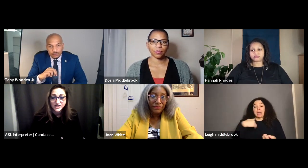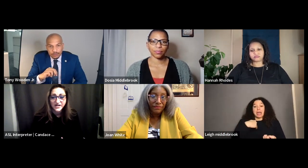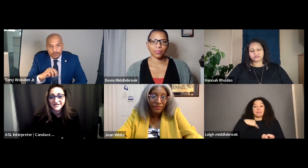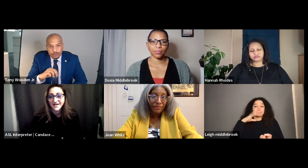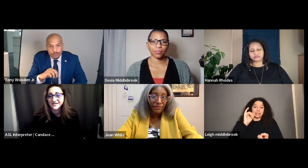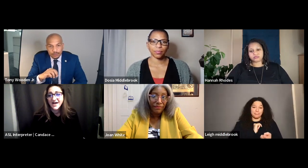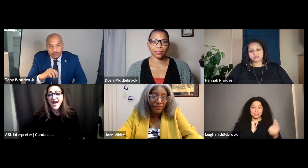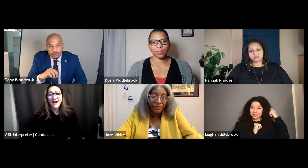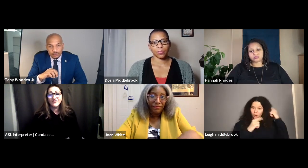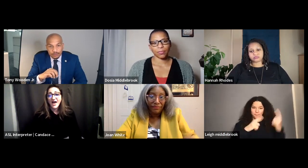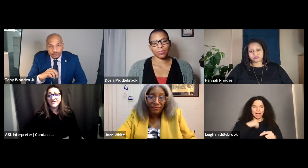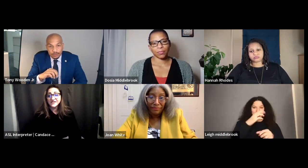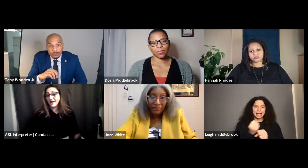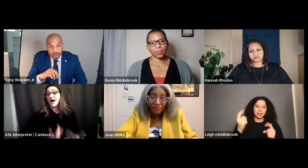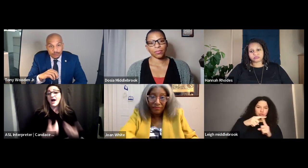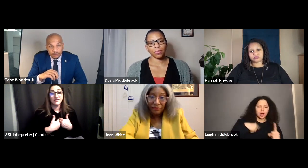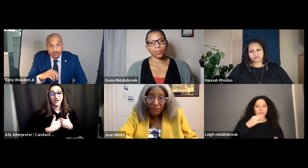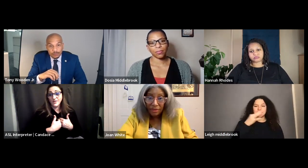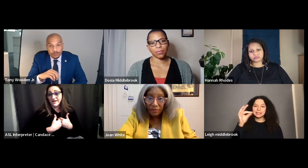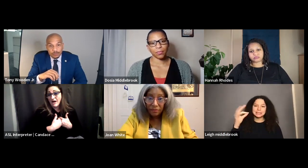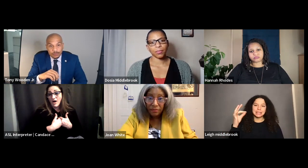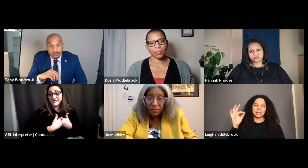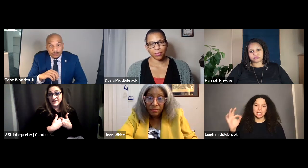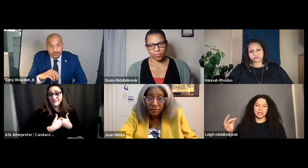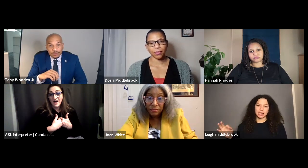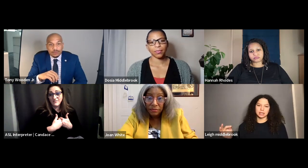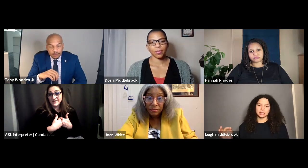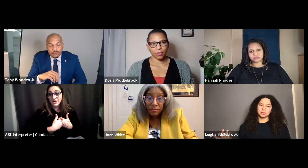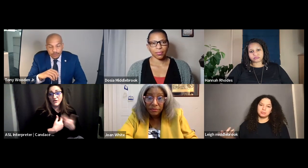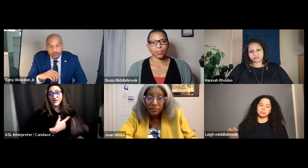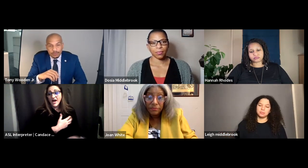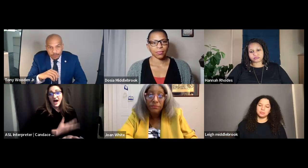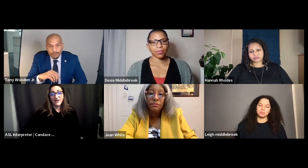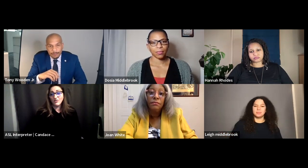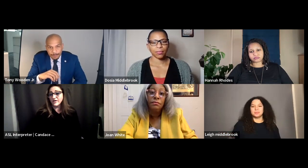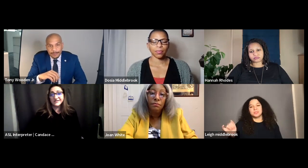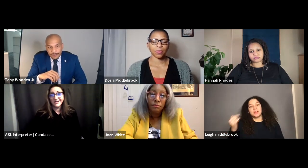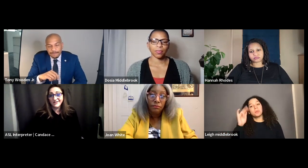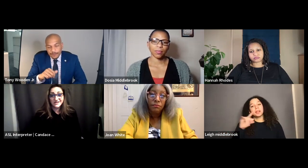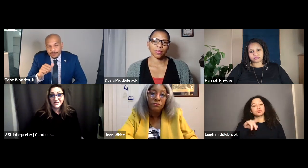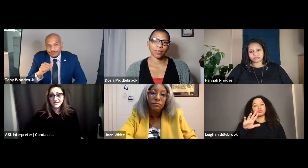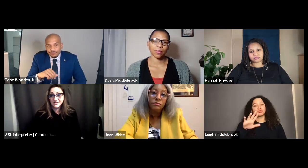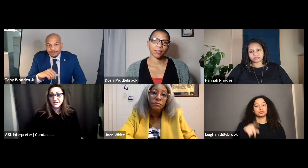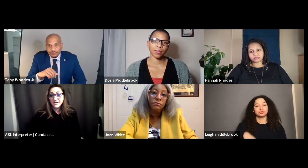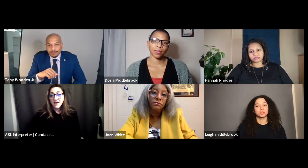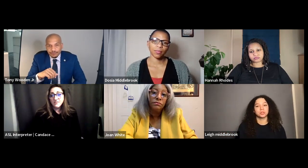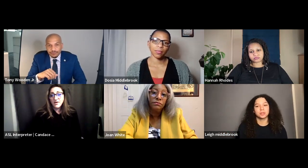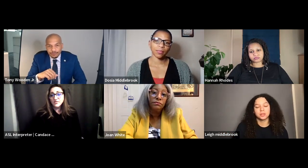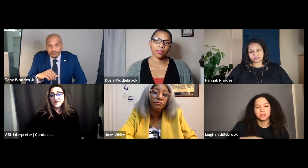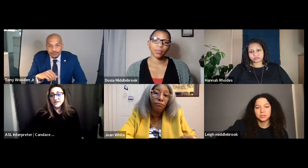communication access. And if they have a CI, I'll tell you right now, I have a CI myself, and I've worn it until I was 19. But